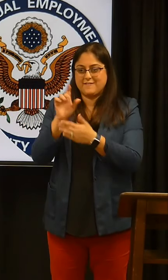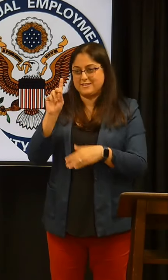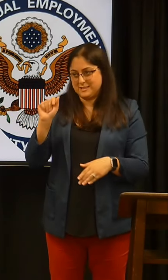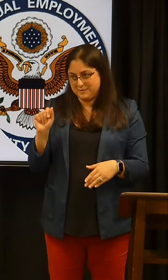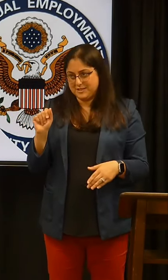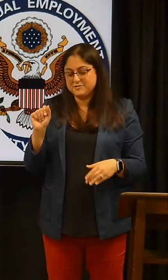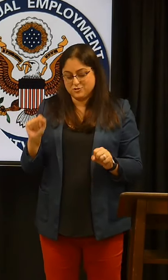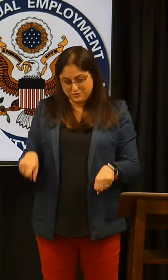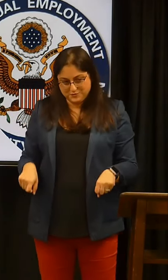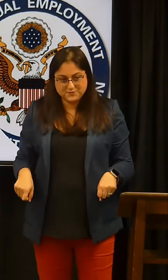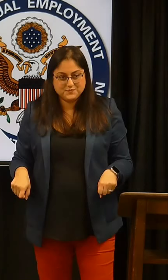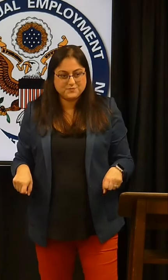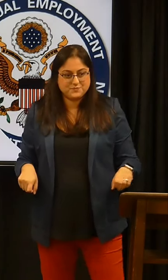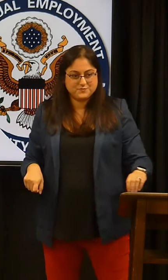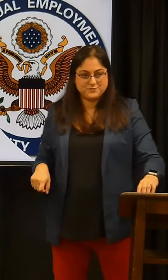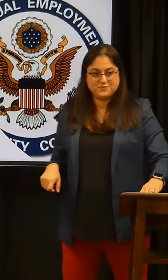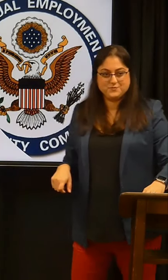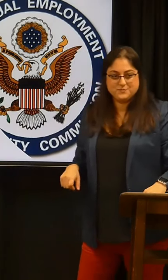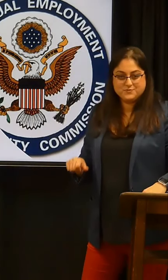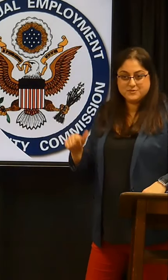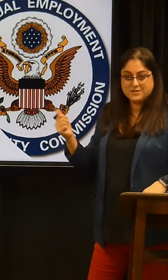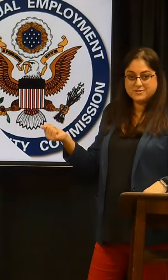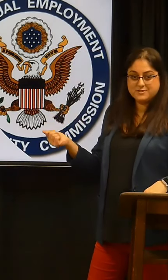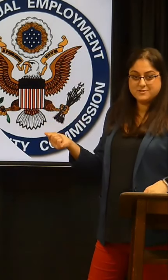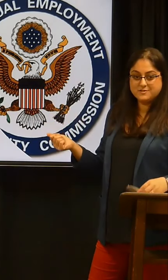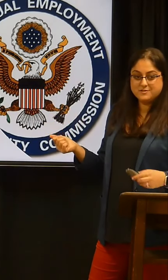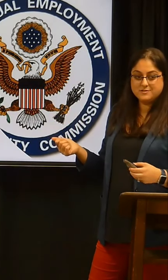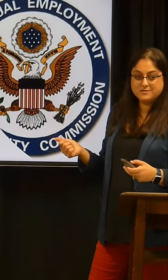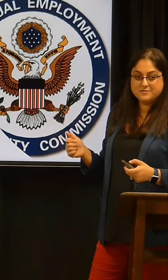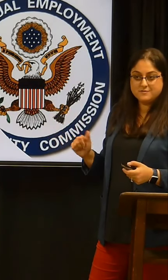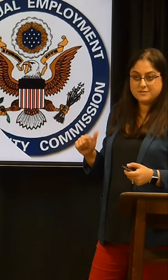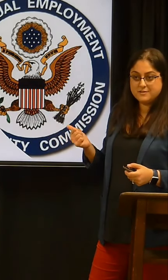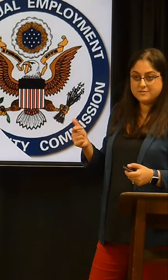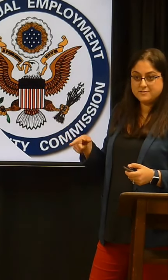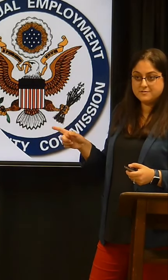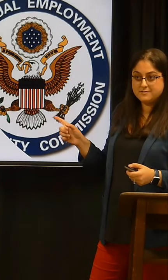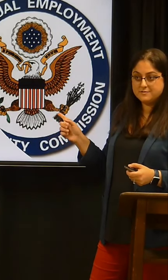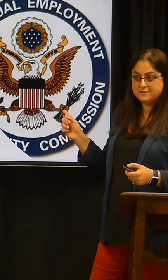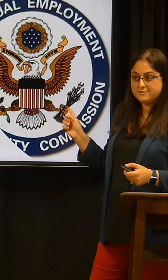Anyone with a medical disability, medical documentation of a disability.